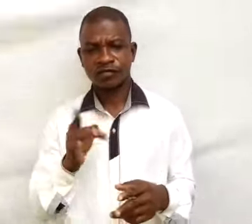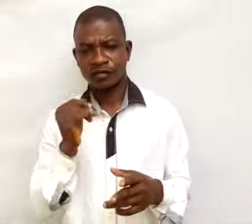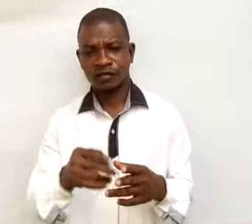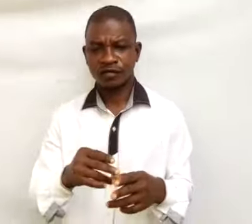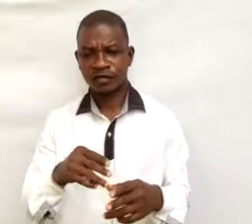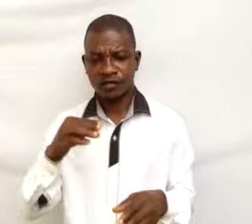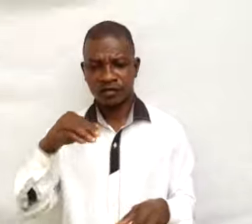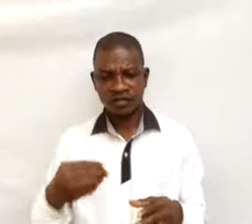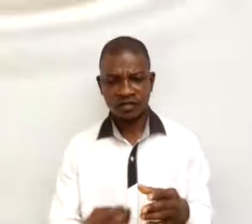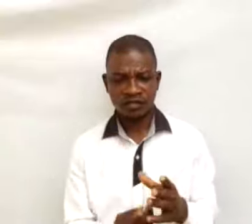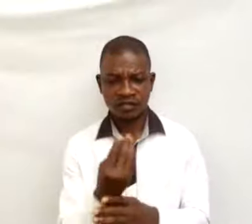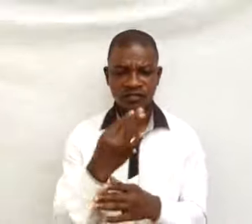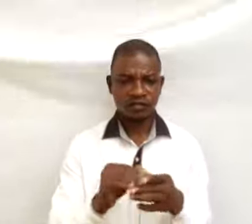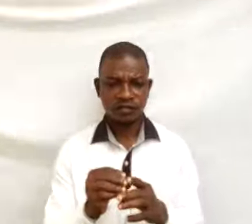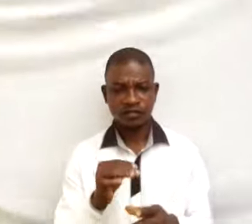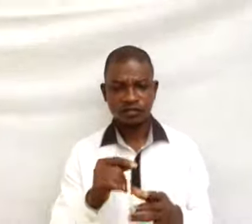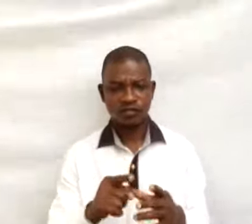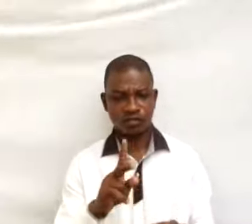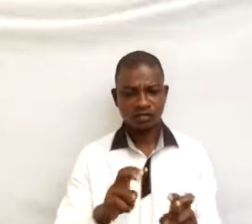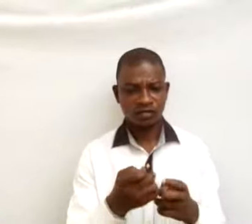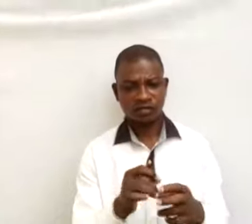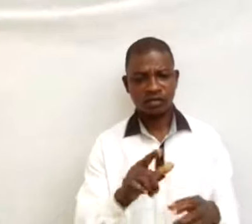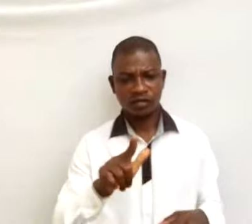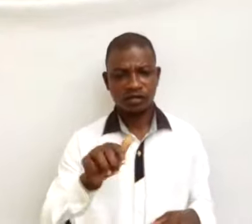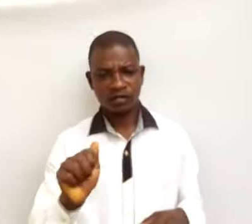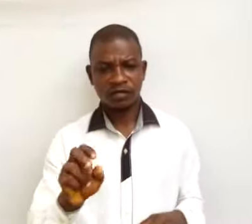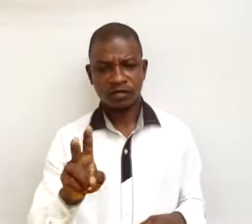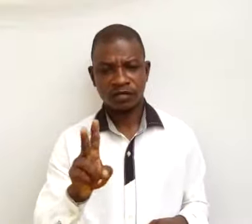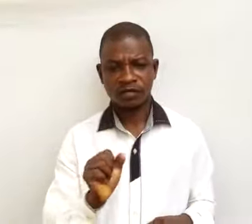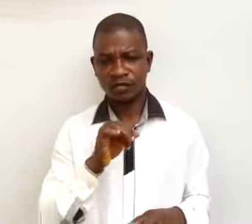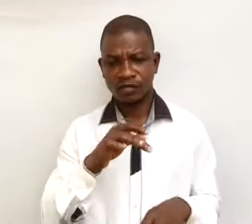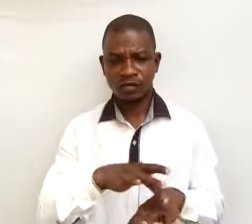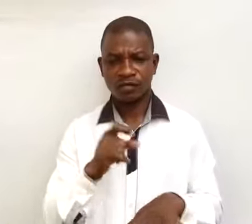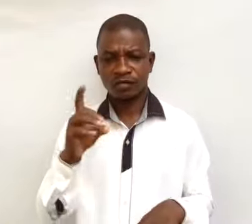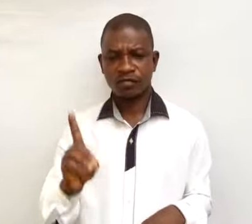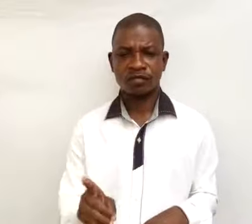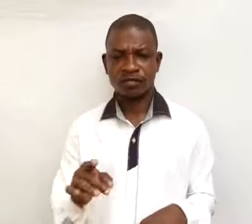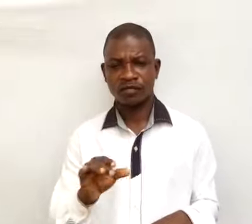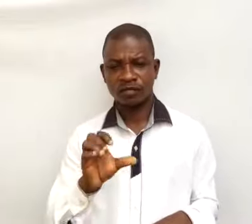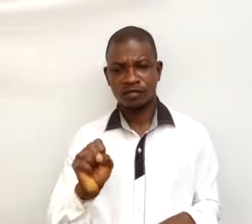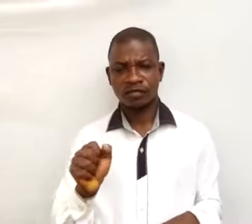into tadpole-like larvae called Saccharia.